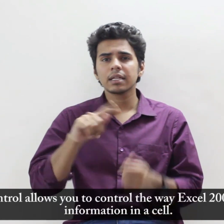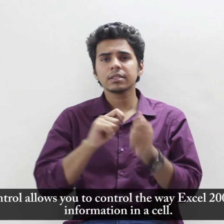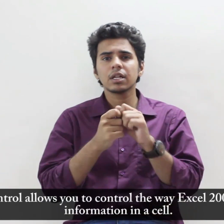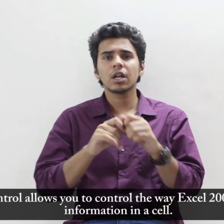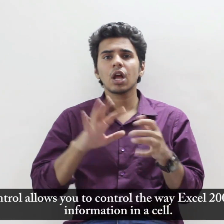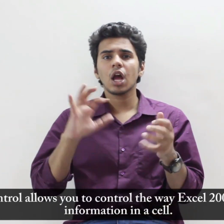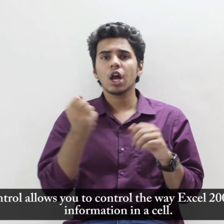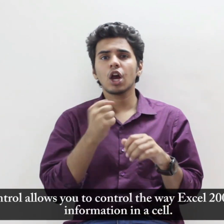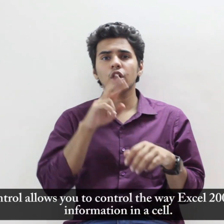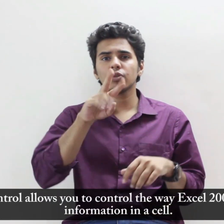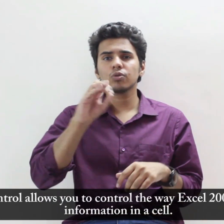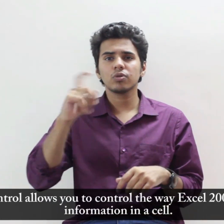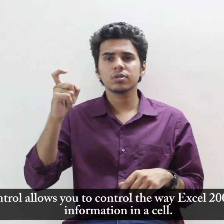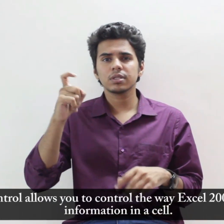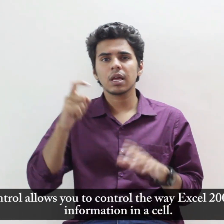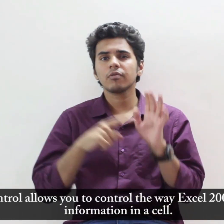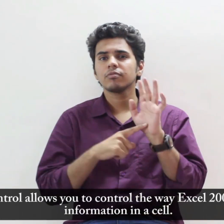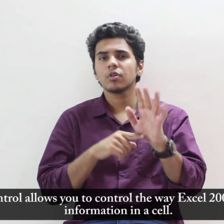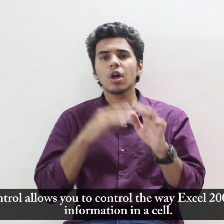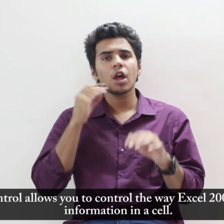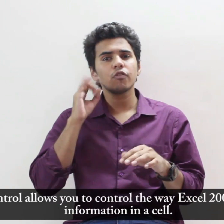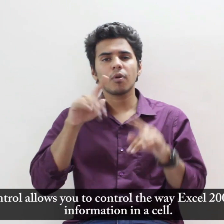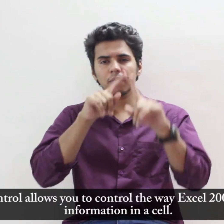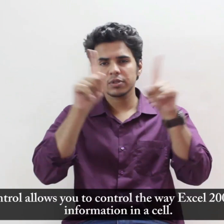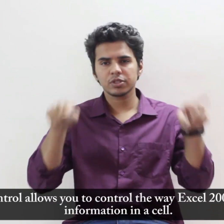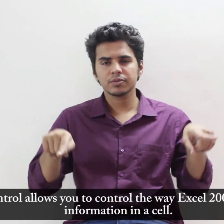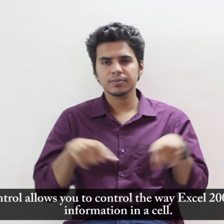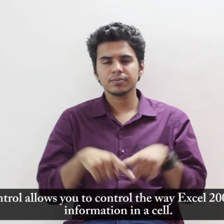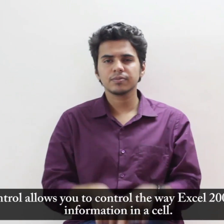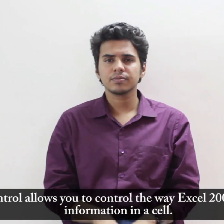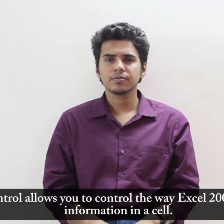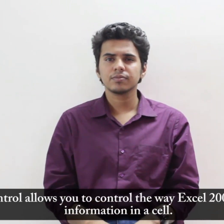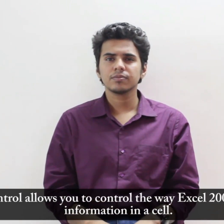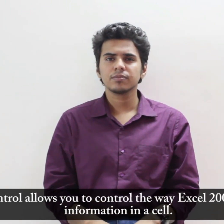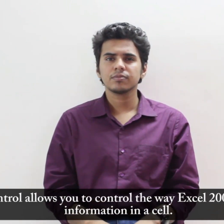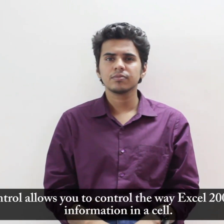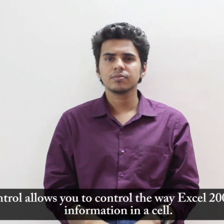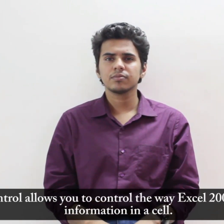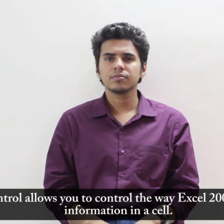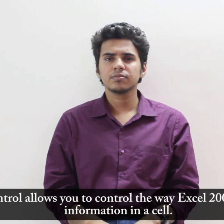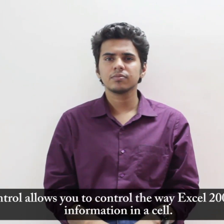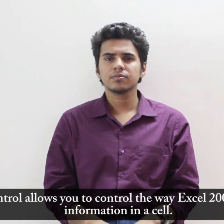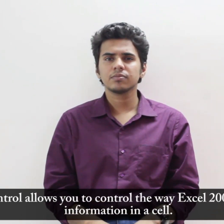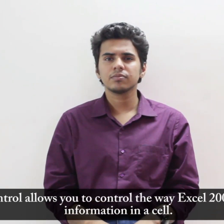Text control allows you to control the way Excel 2007 presents information in a cell.